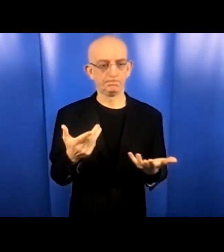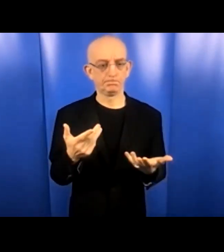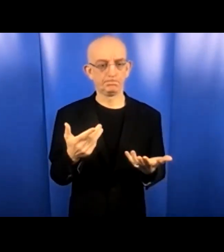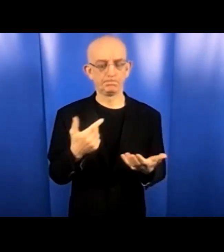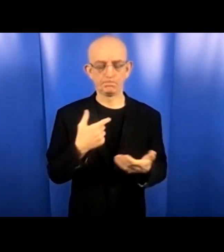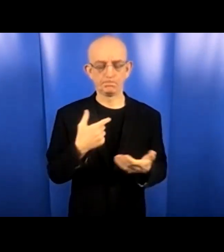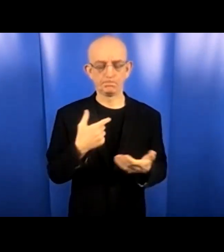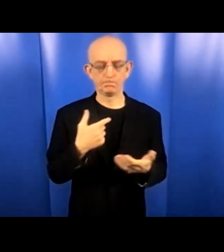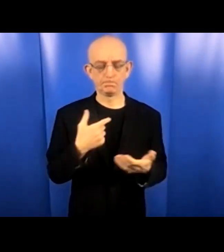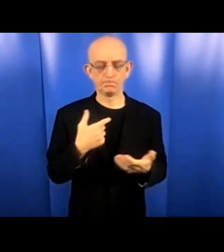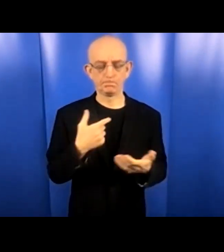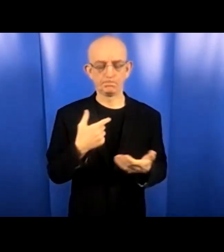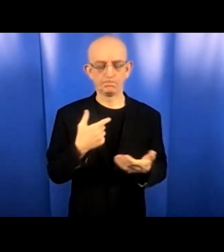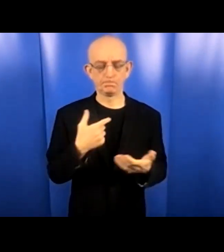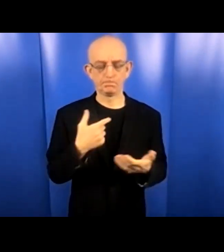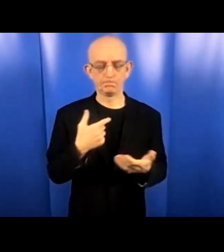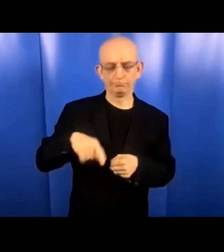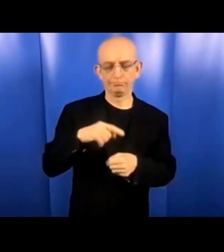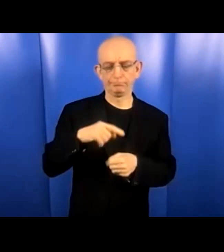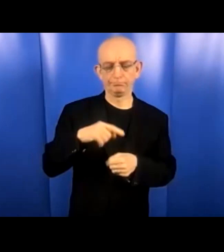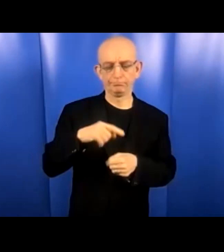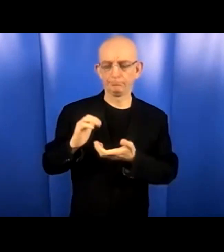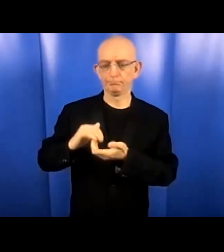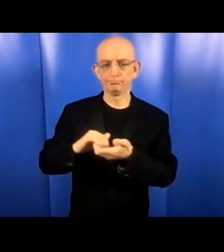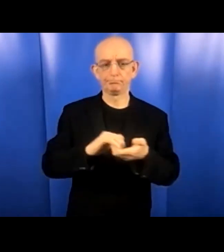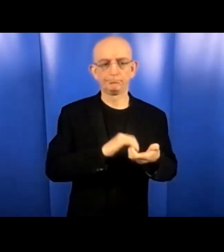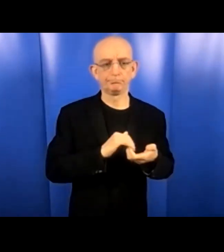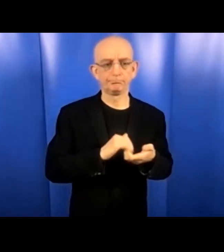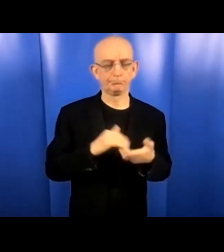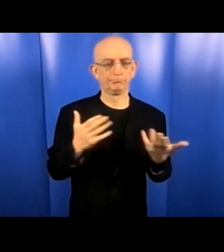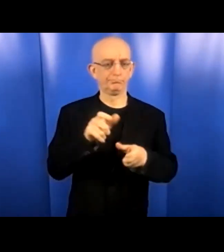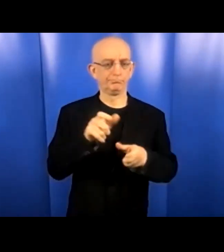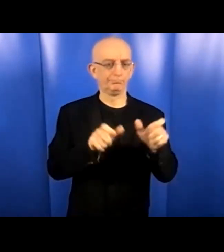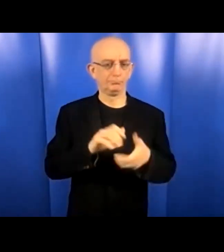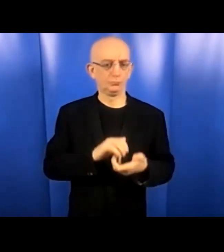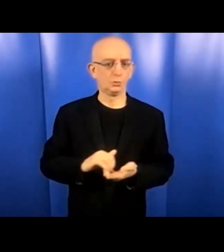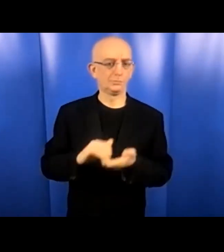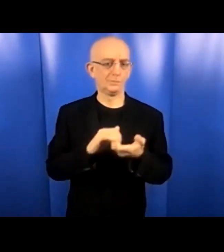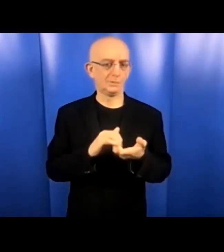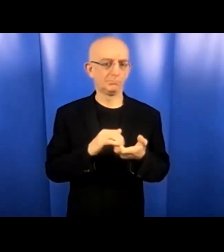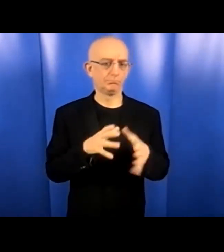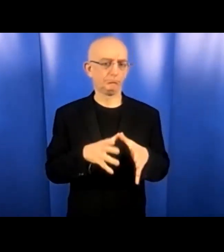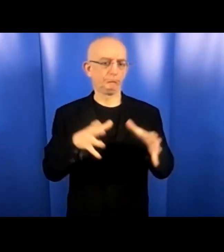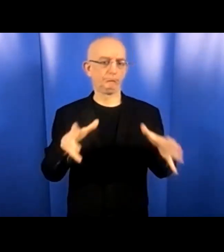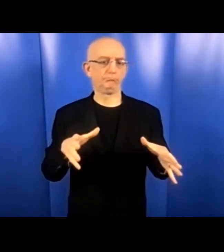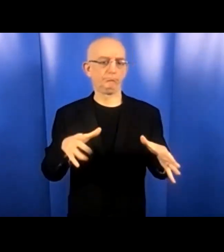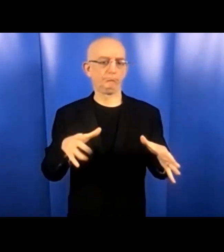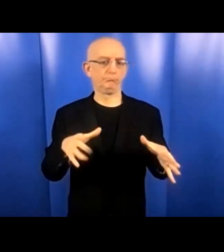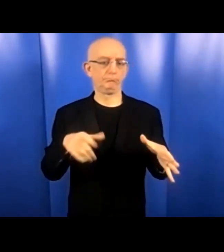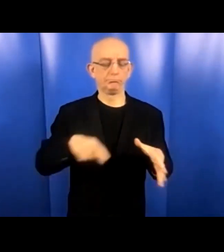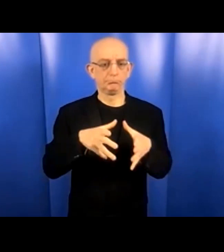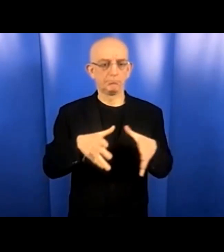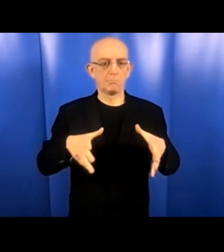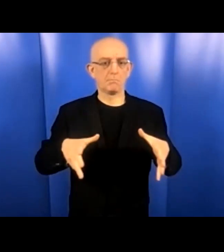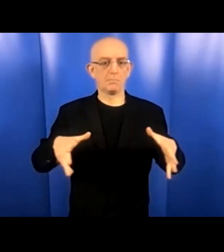our partners, largely mainstream society, in growing the work on the disability